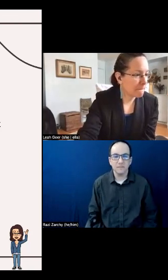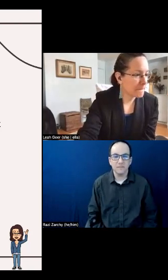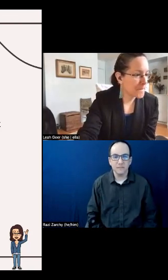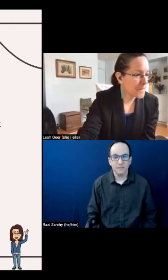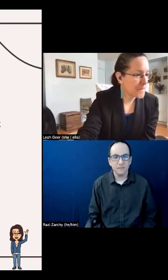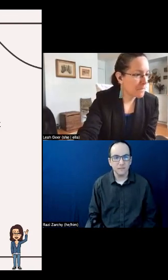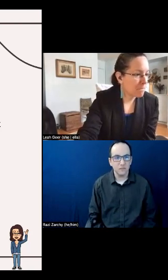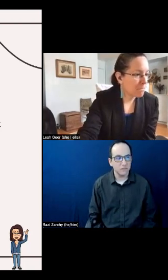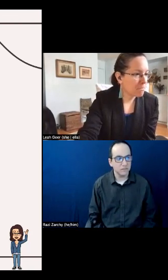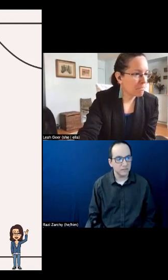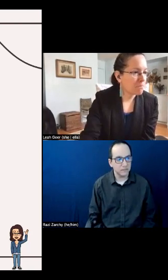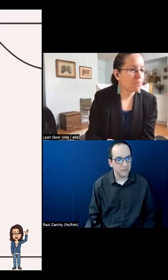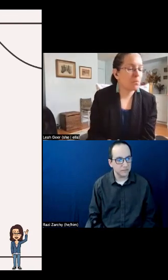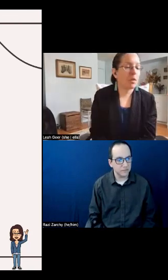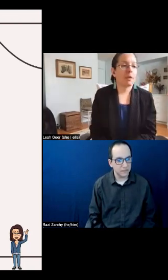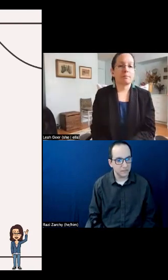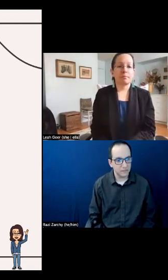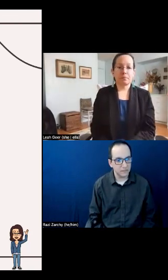today.